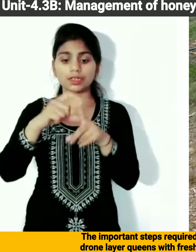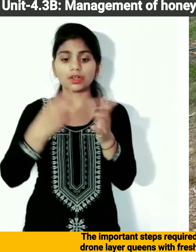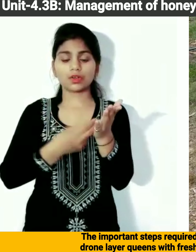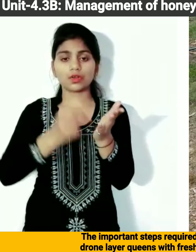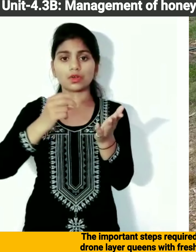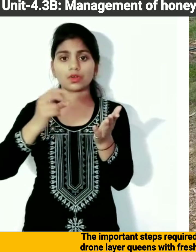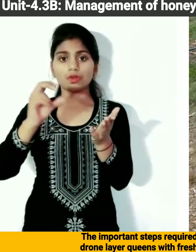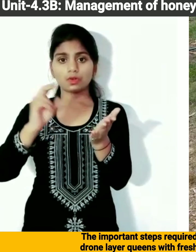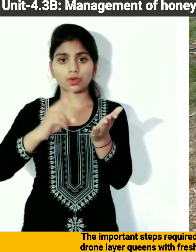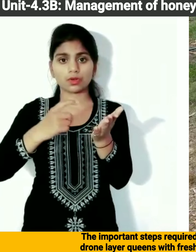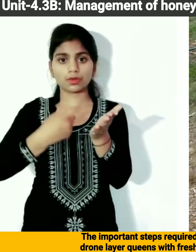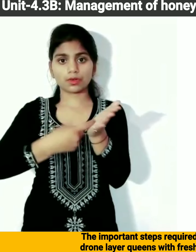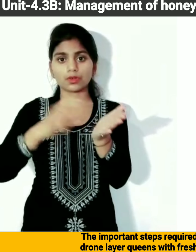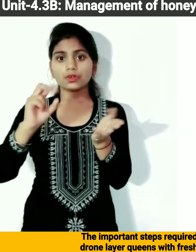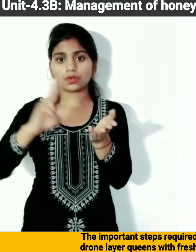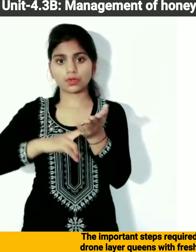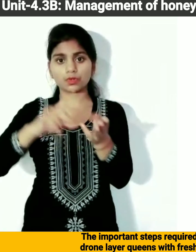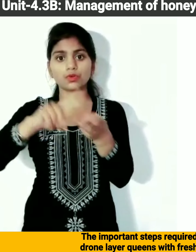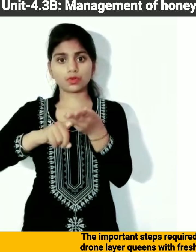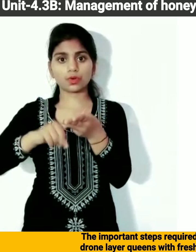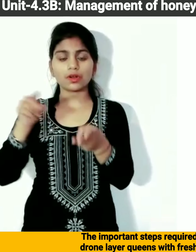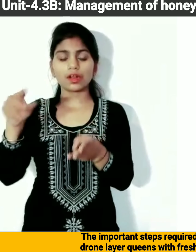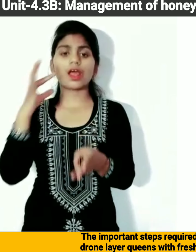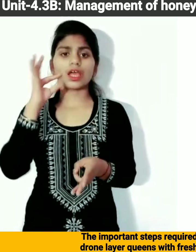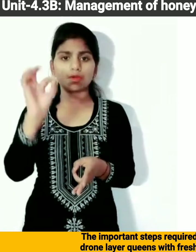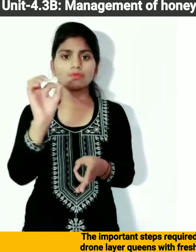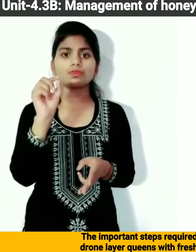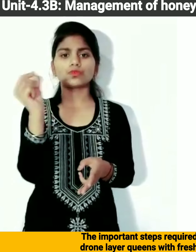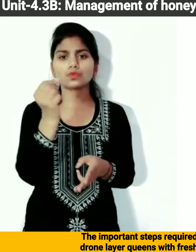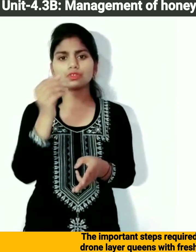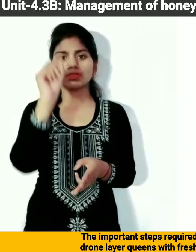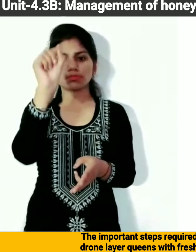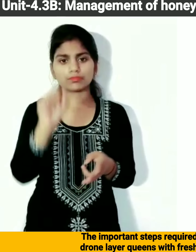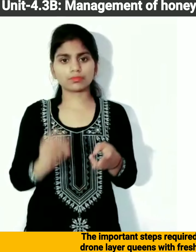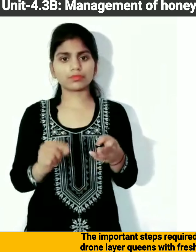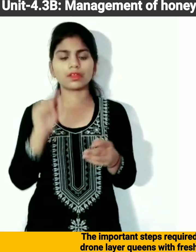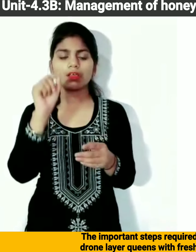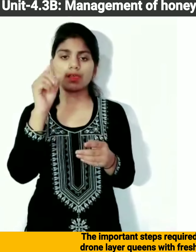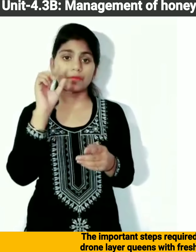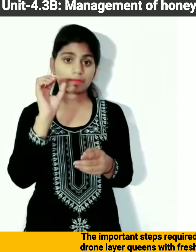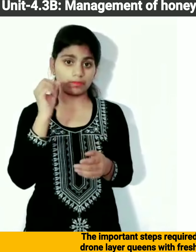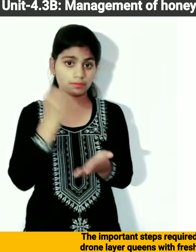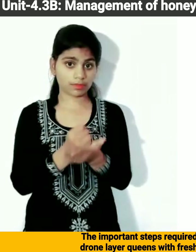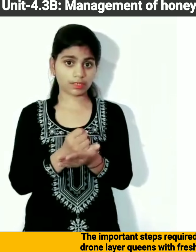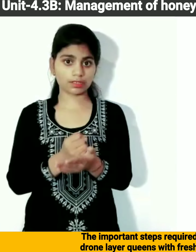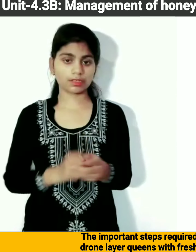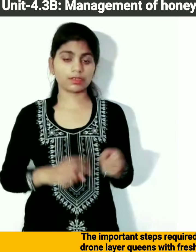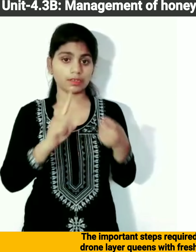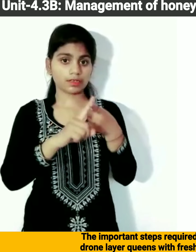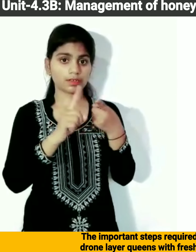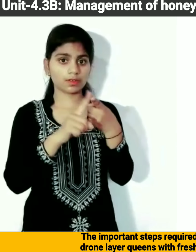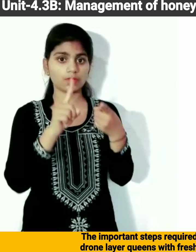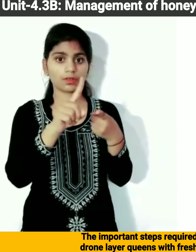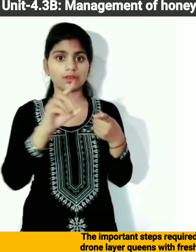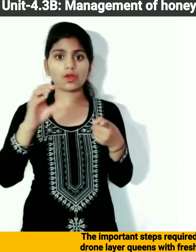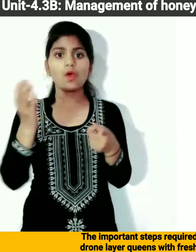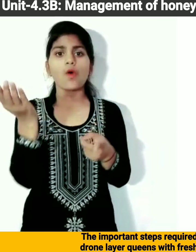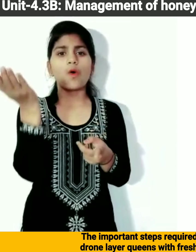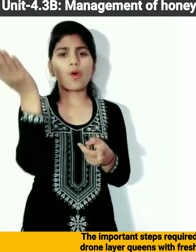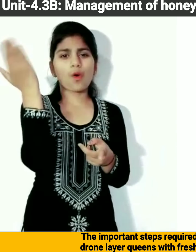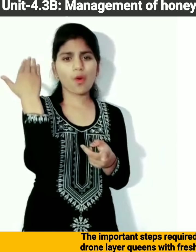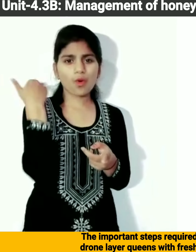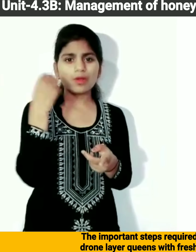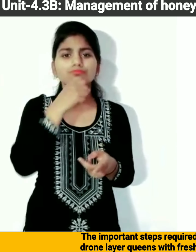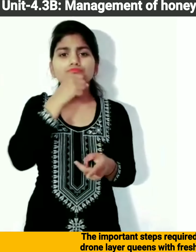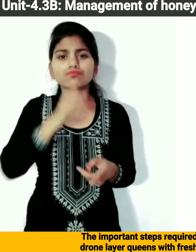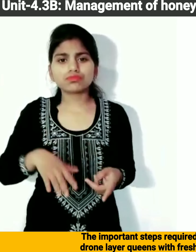substitution of the old and depleted drone layer queens with freshly mated